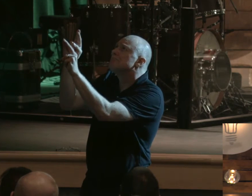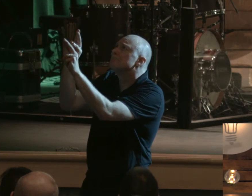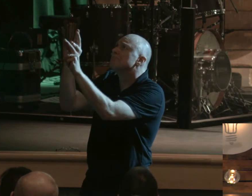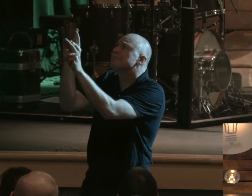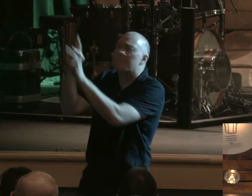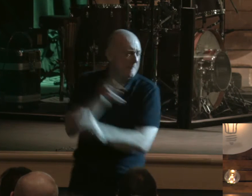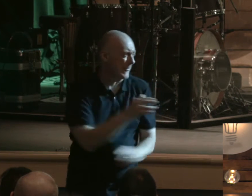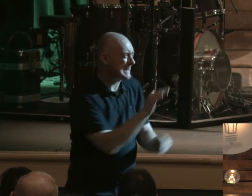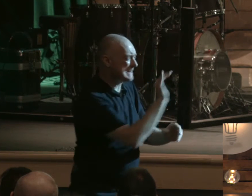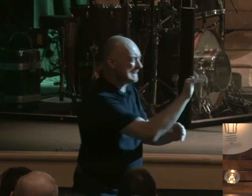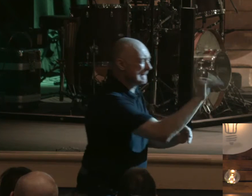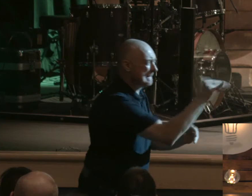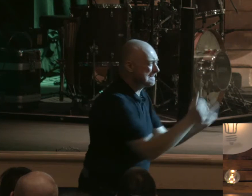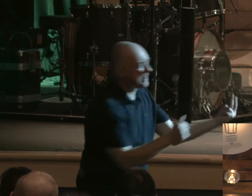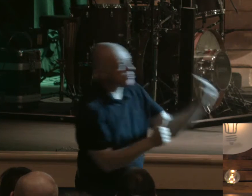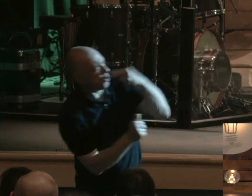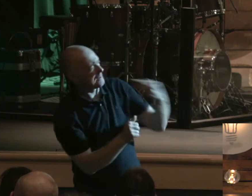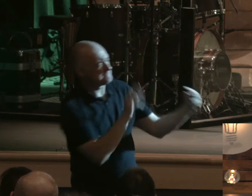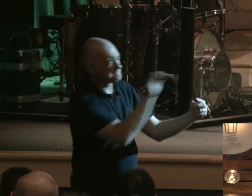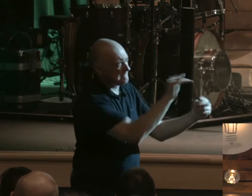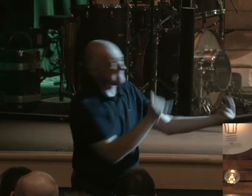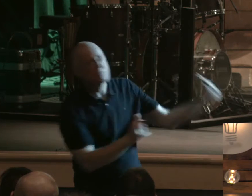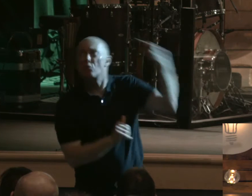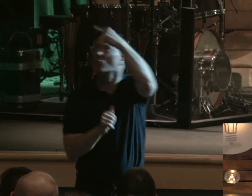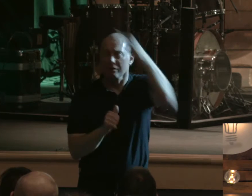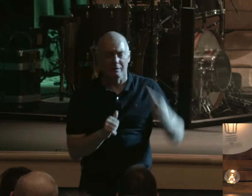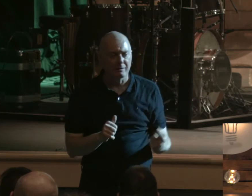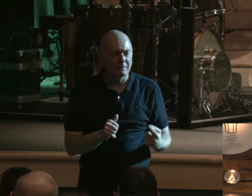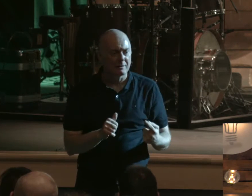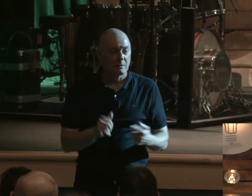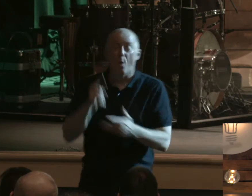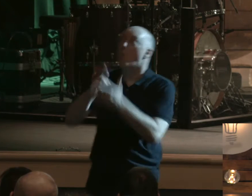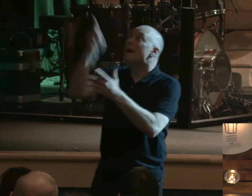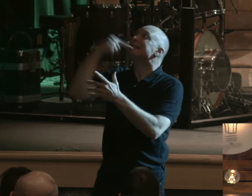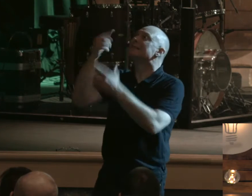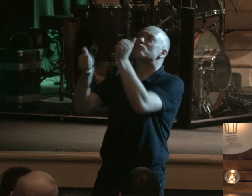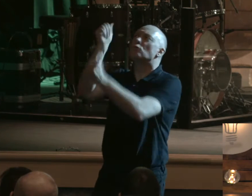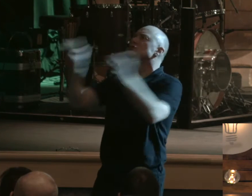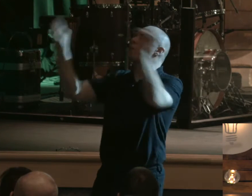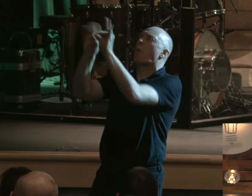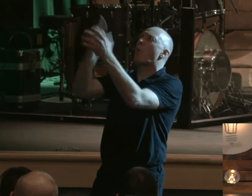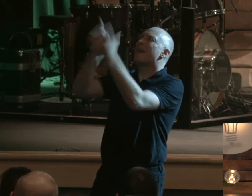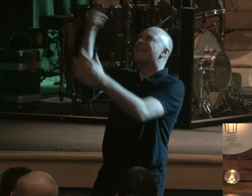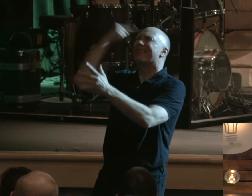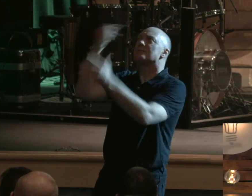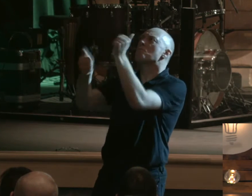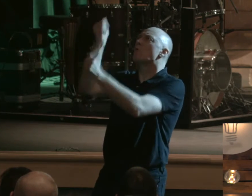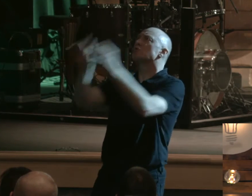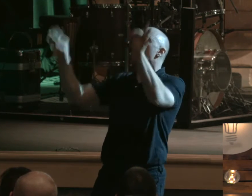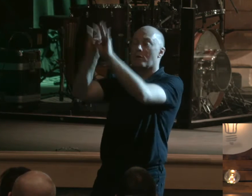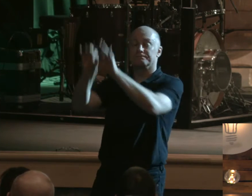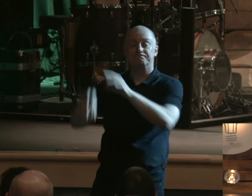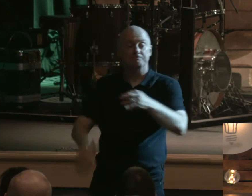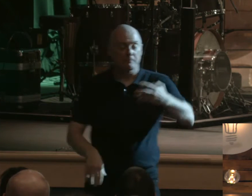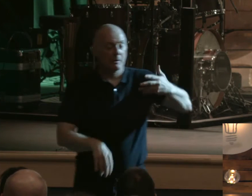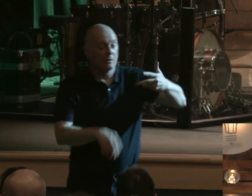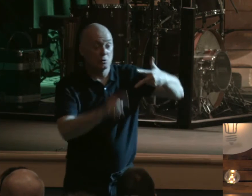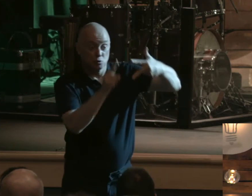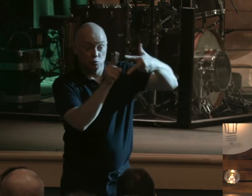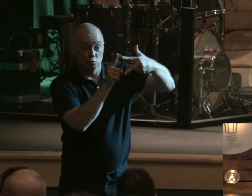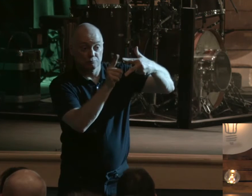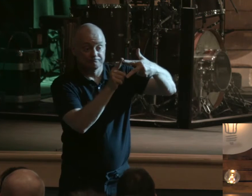gospel of Jesus Christ, because in the end, he knows all that matters is what God says and what God thinks. Motivation number two.